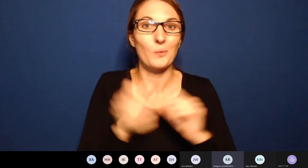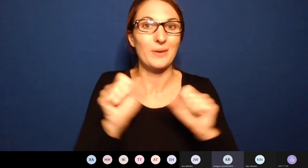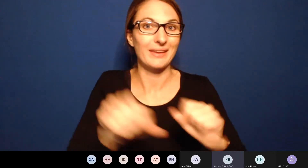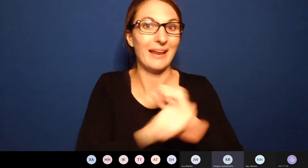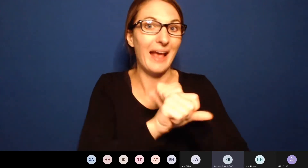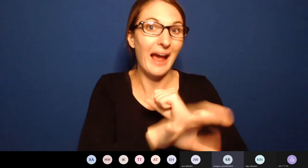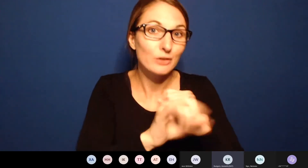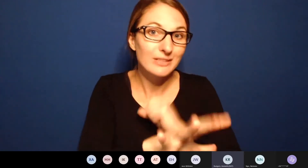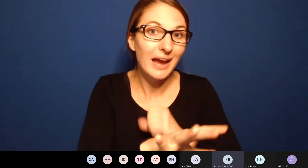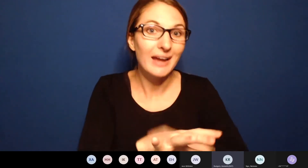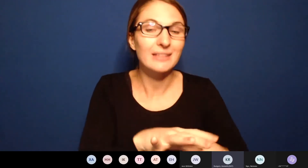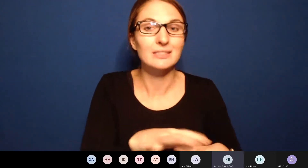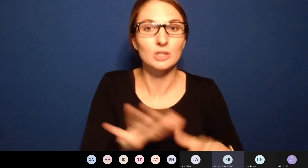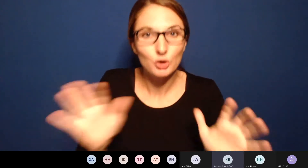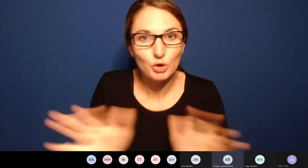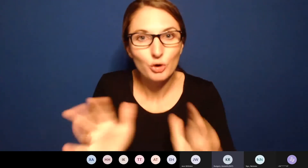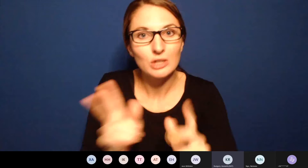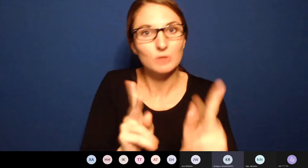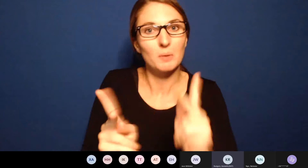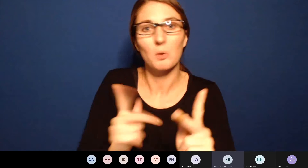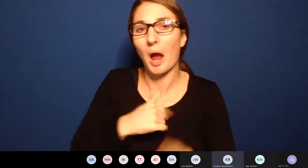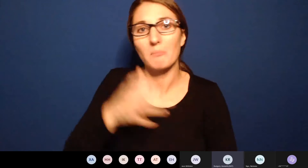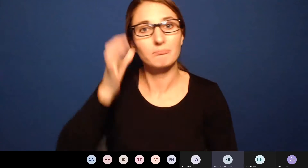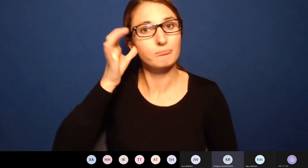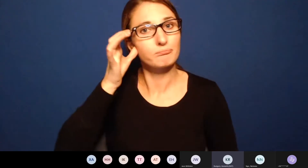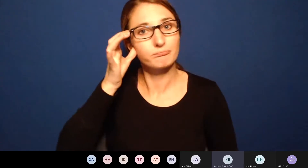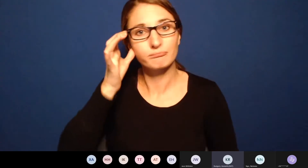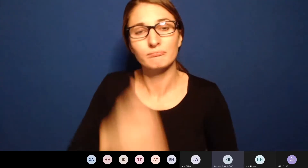advertise, beat the bushes a little bit, I'm all ears.